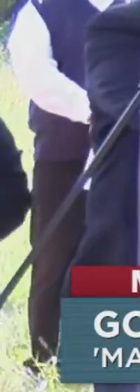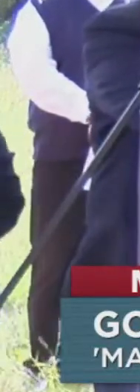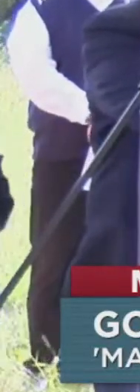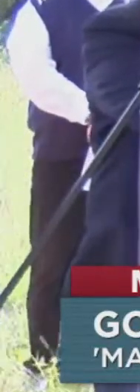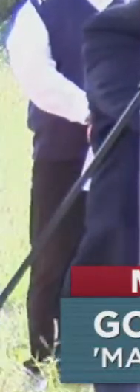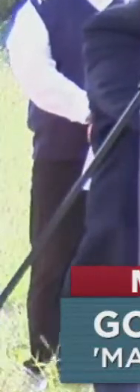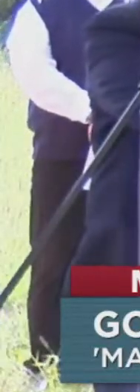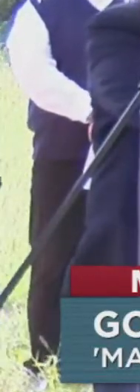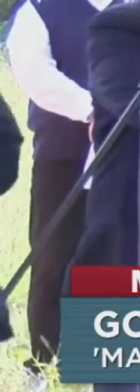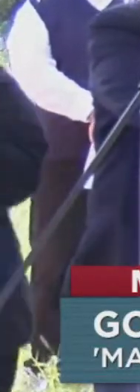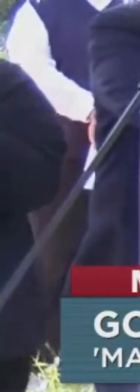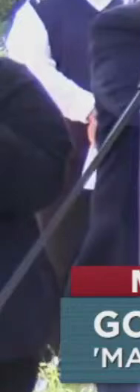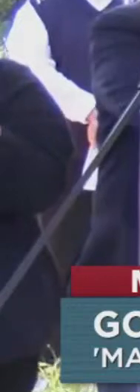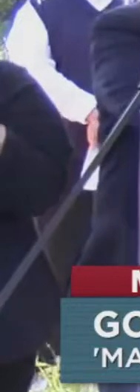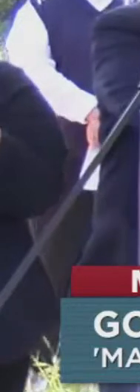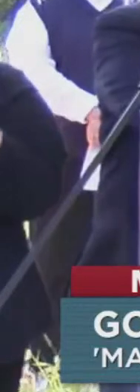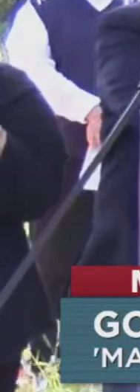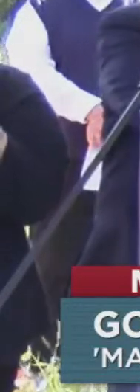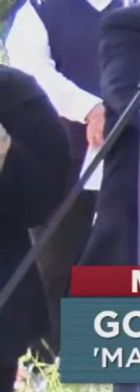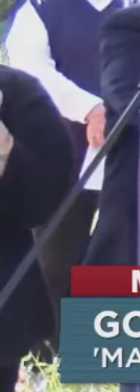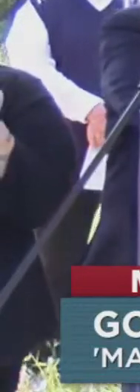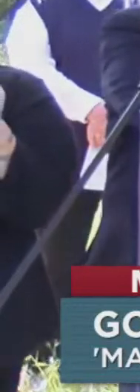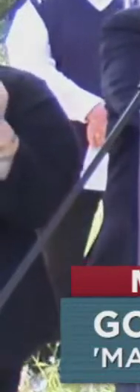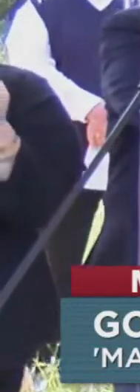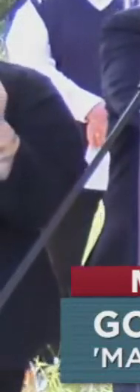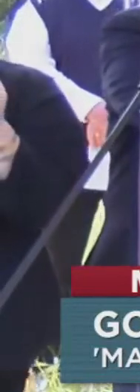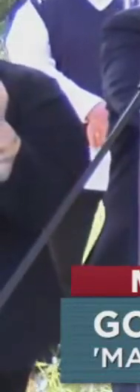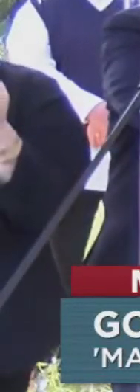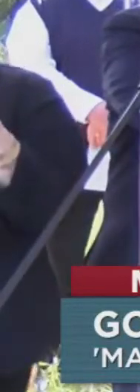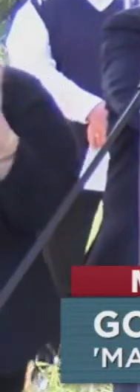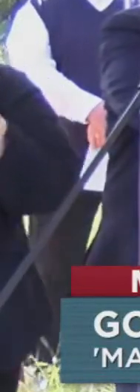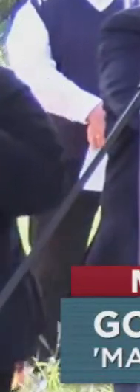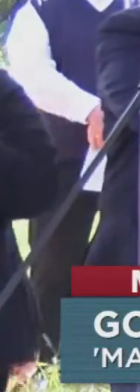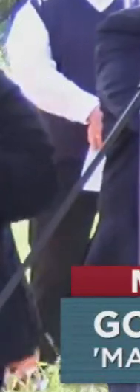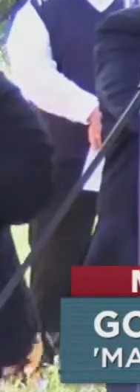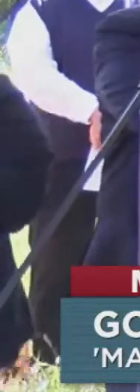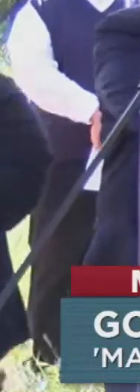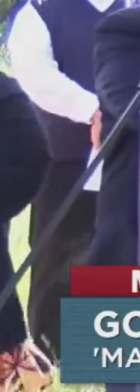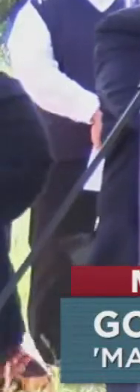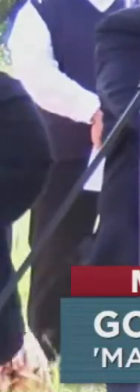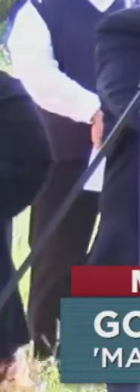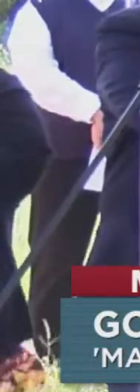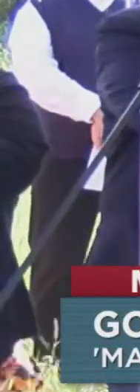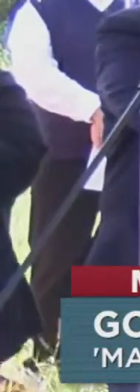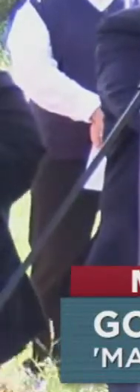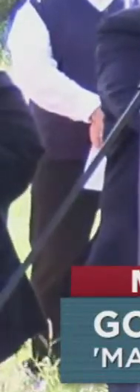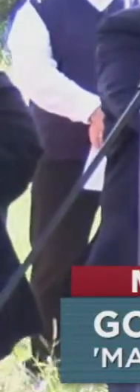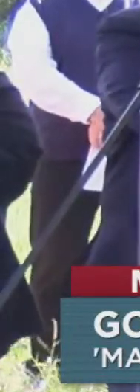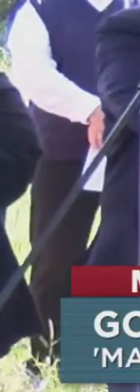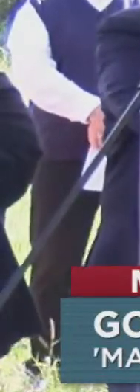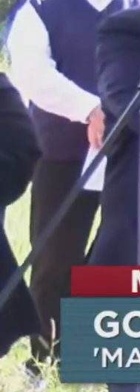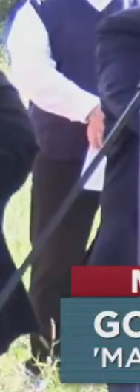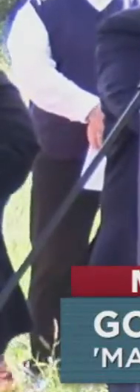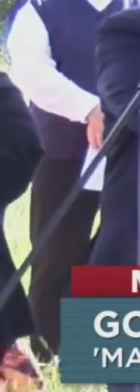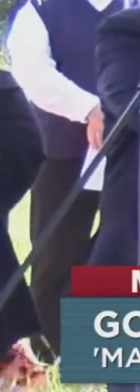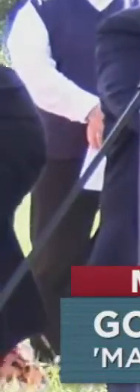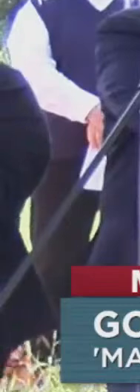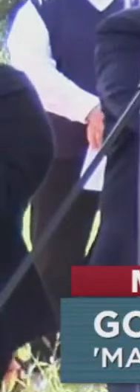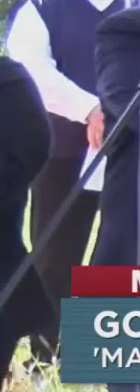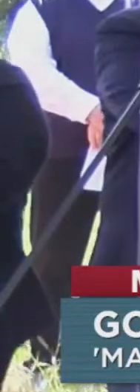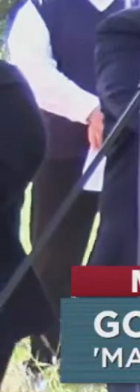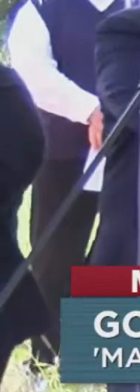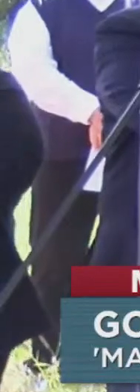December. In December, we were still at 3,000 plus. These are households, right? That's over 6,000